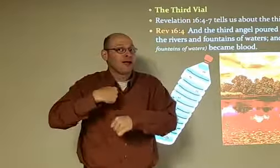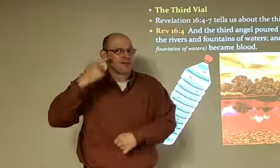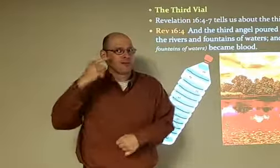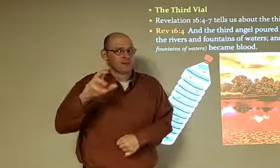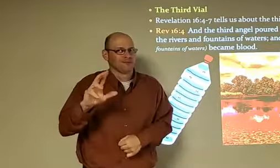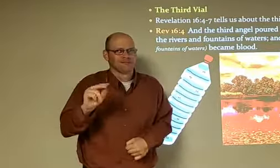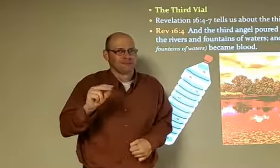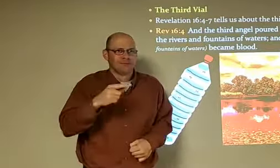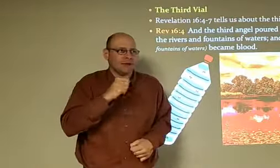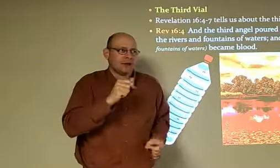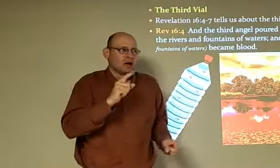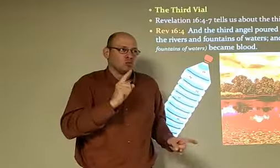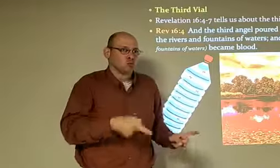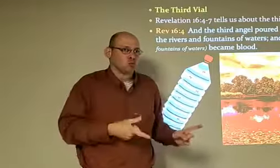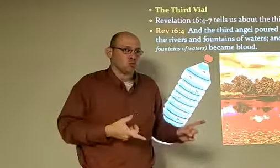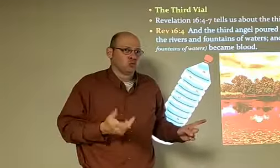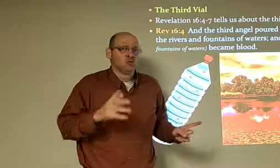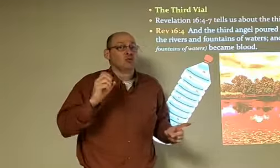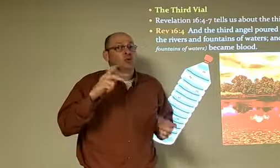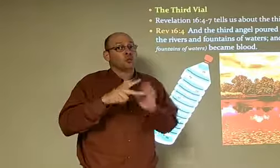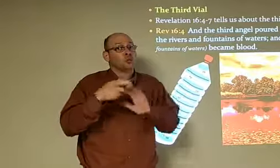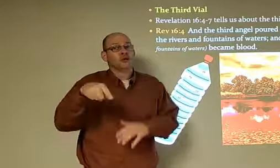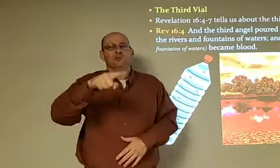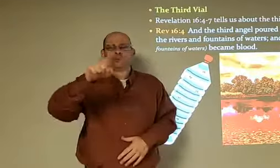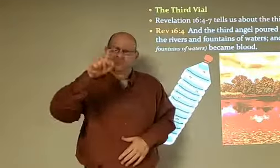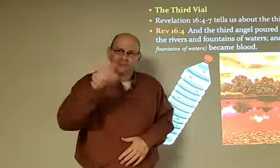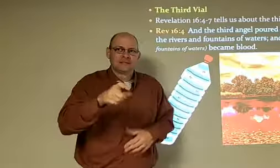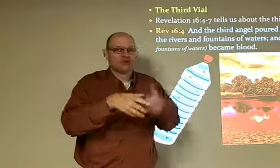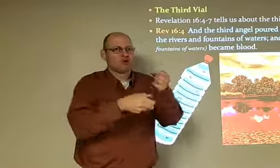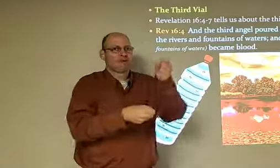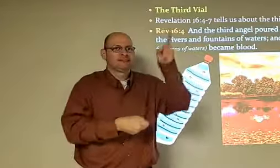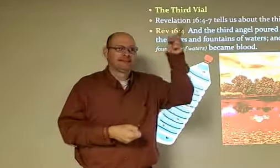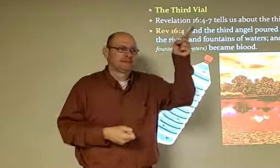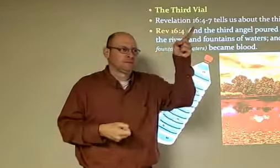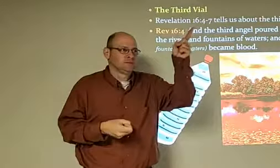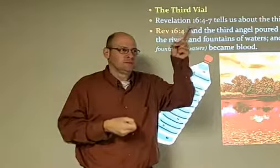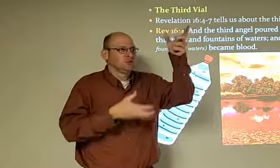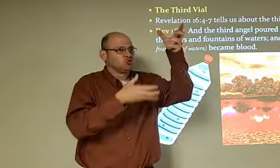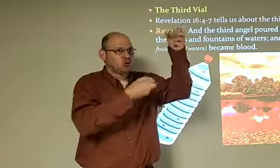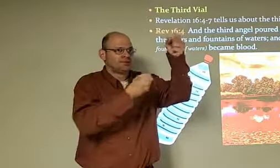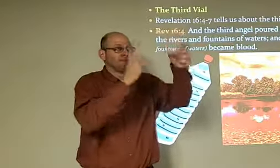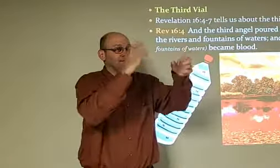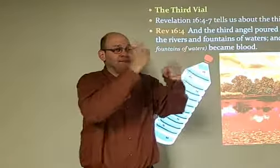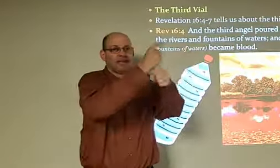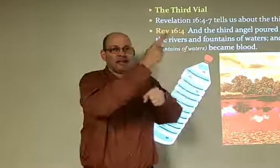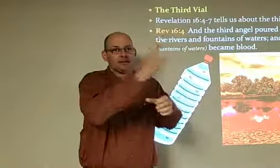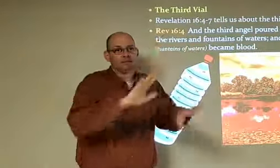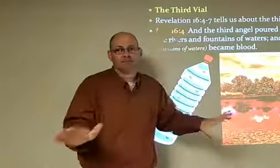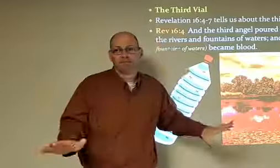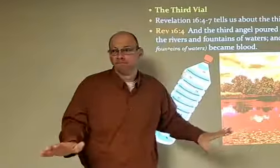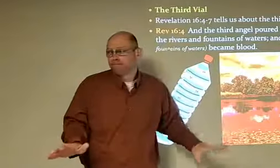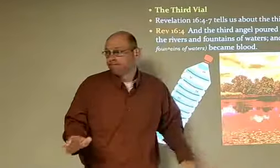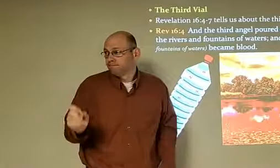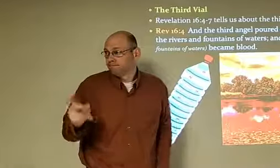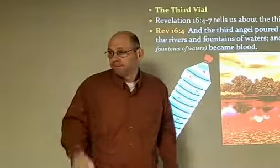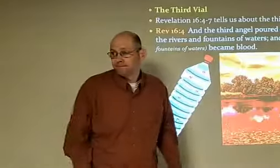oh, you know, we'd have, you know, be able to stock up, but no. The more I study this, we've got to trust God. We have to be faithful